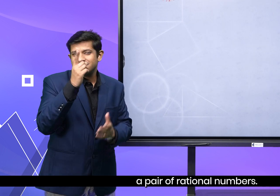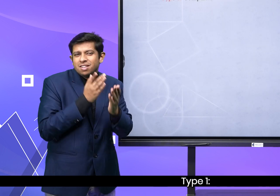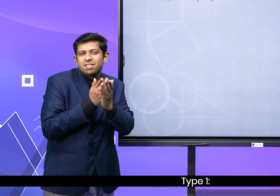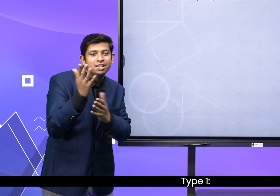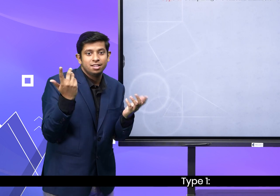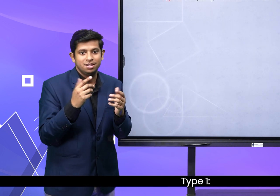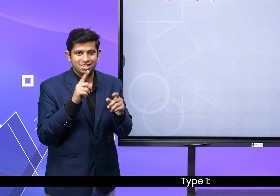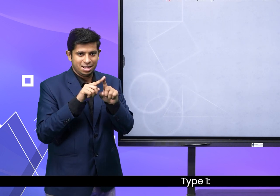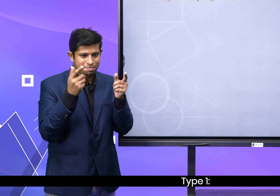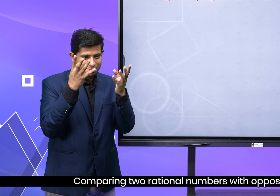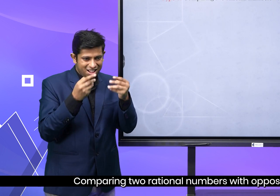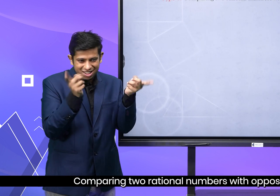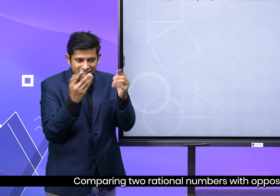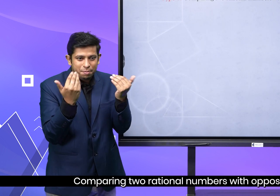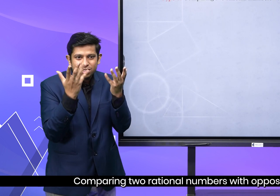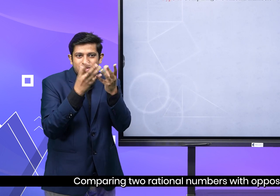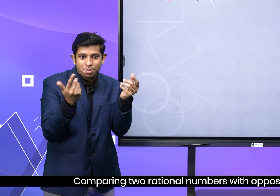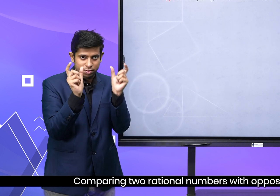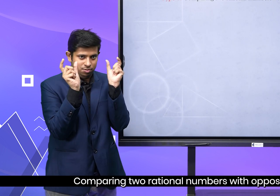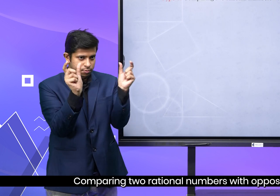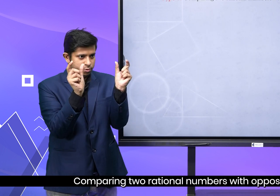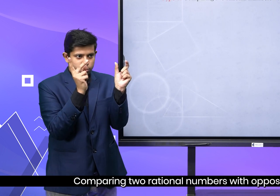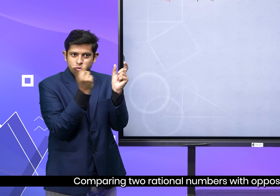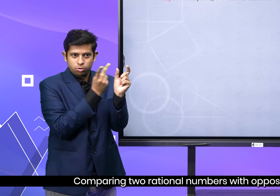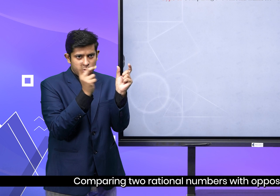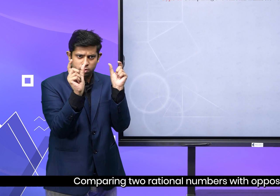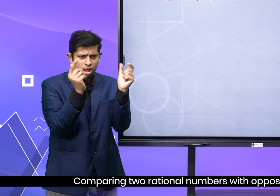Type 1. Comparing two rational numbers with opposite signs.